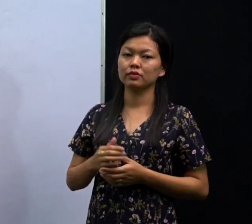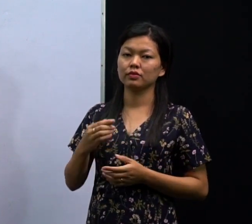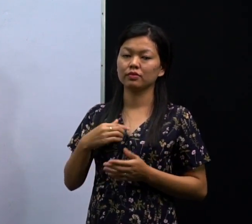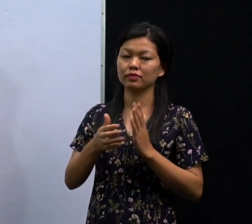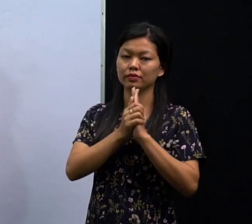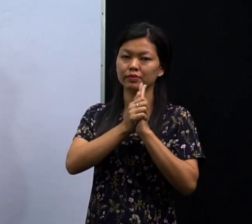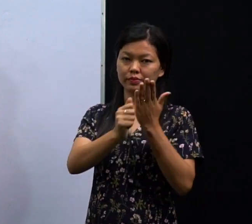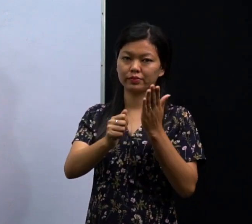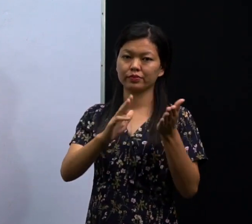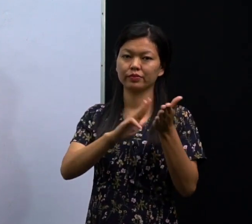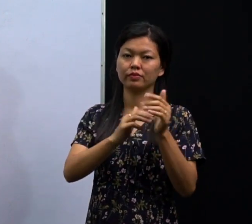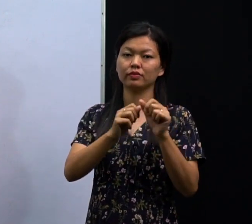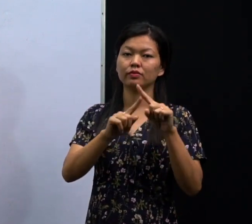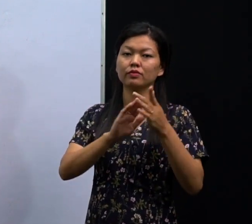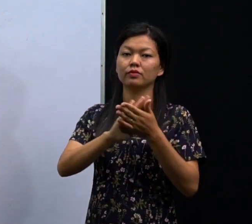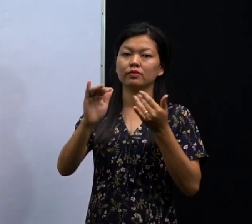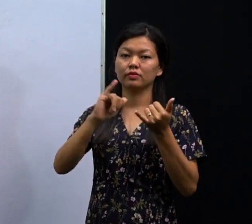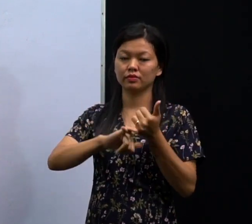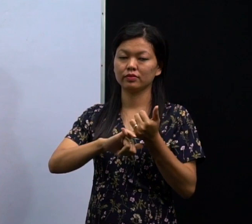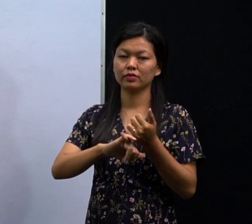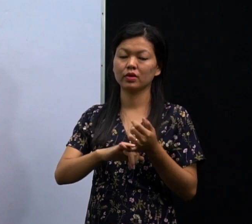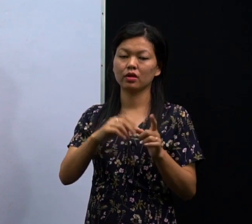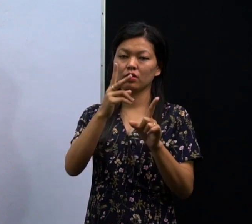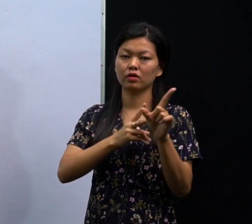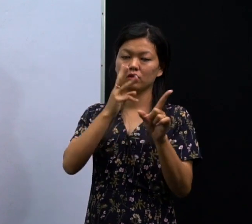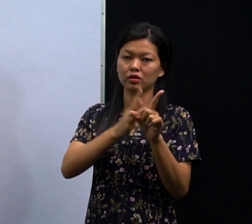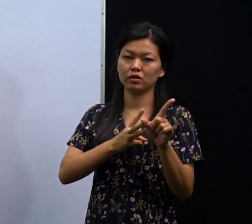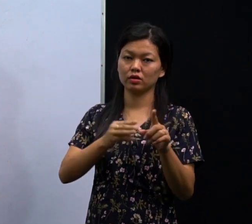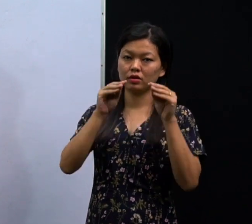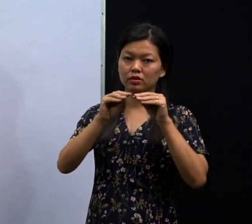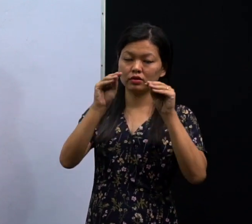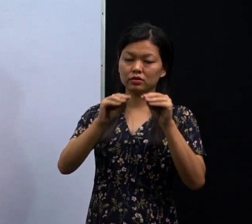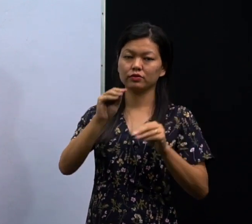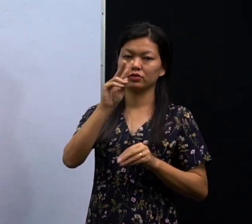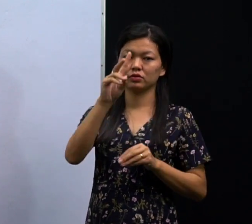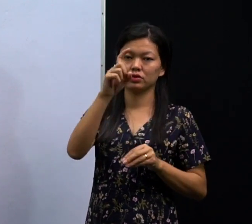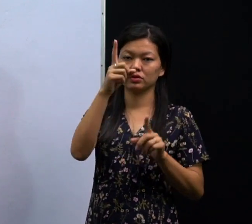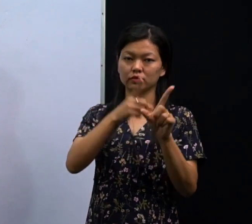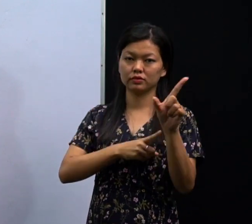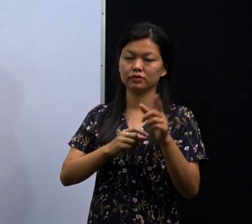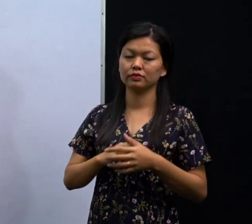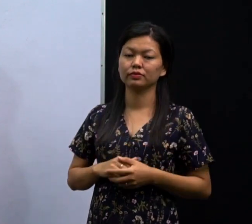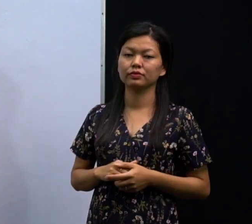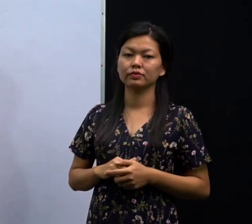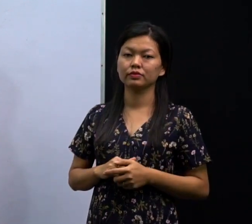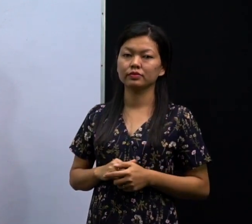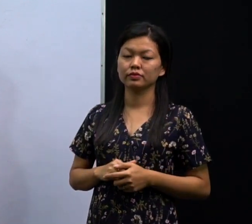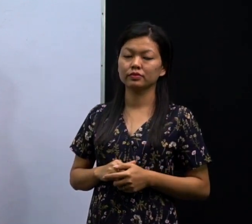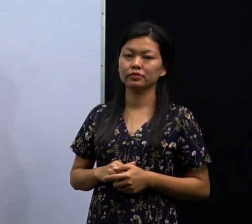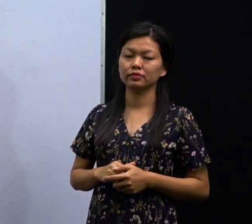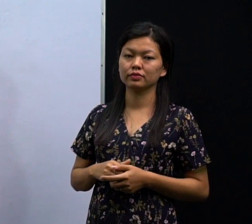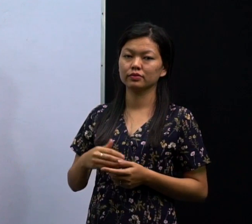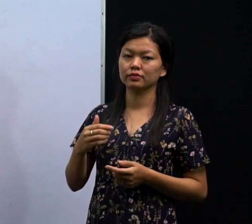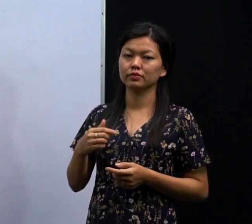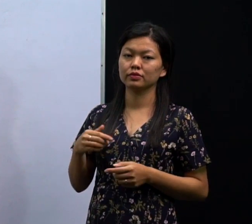last 27 years. So I'm basically PGD in maths. So today I'll give you